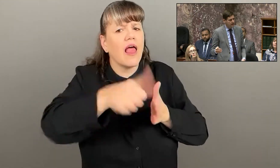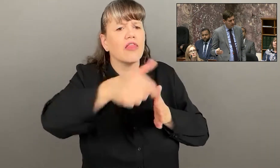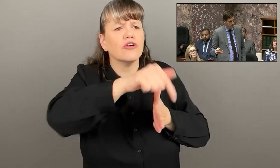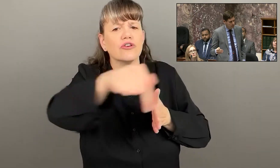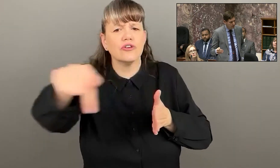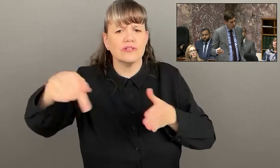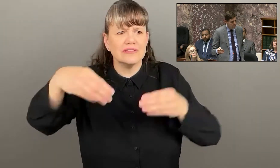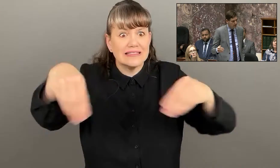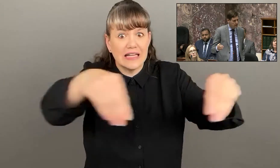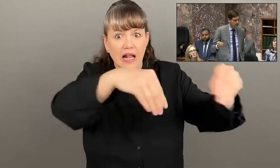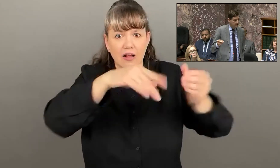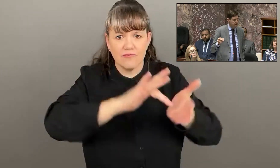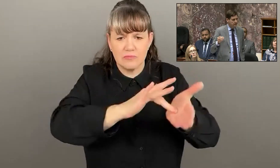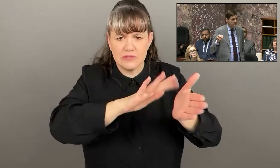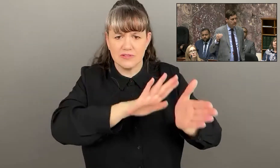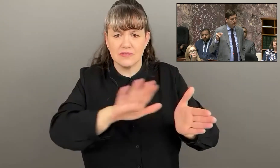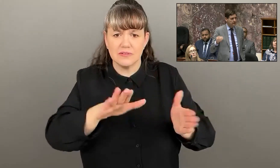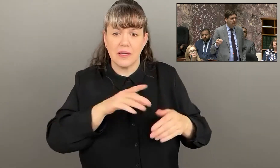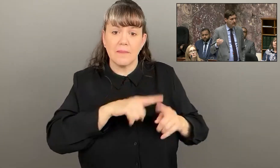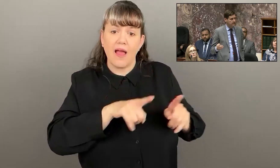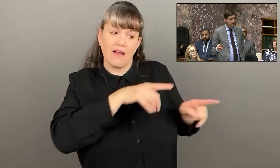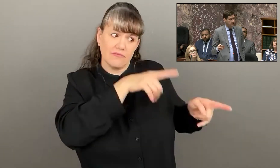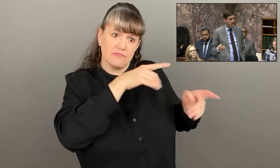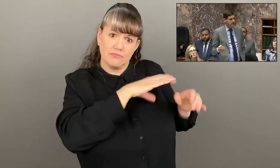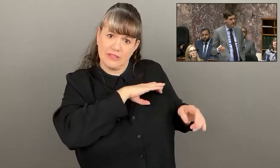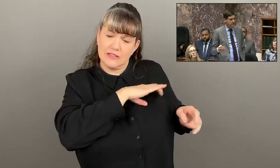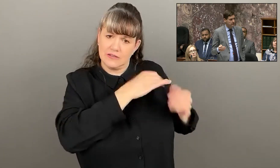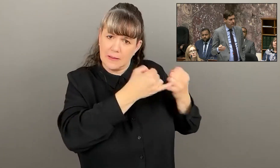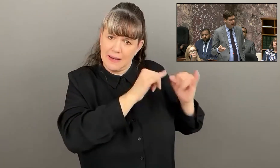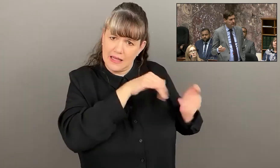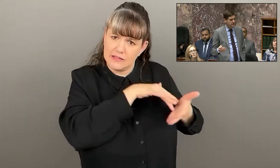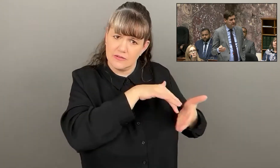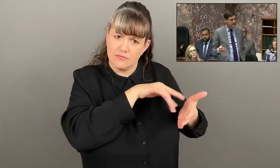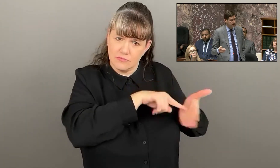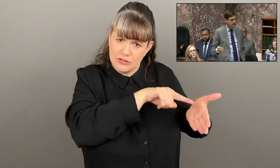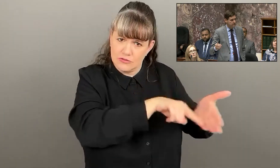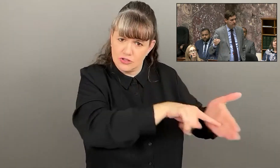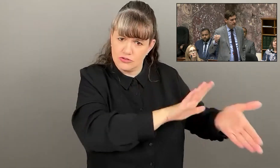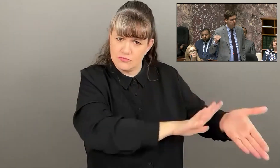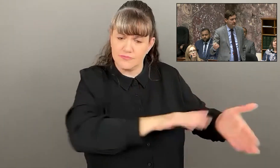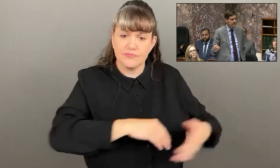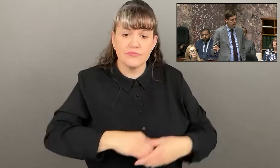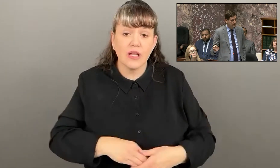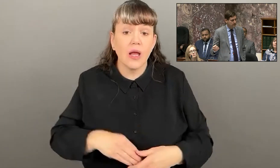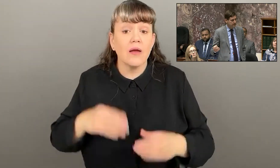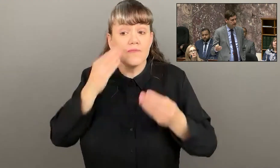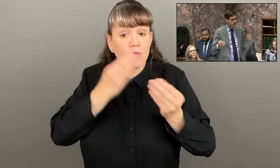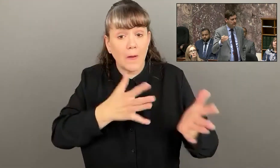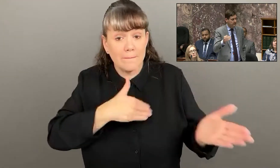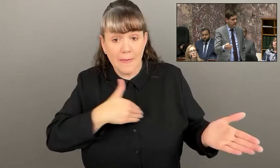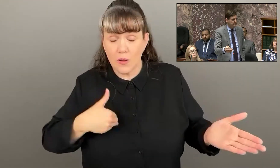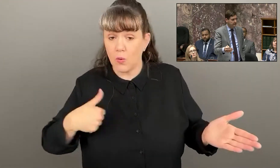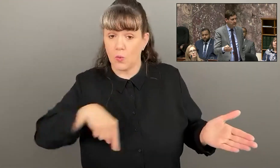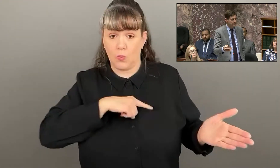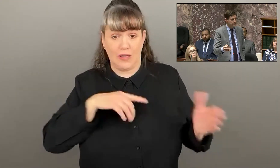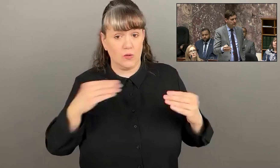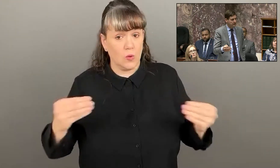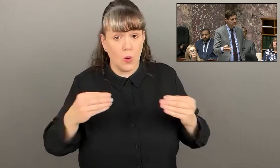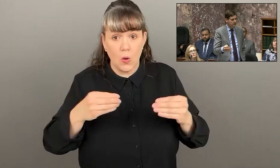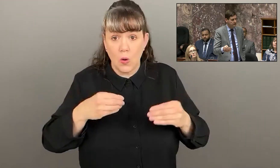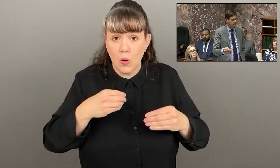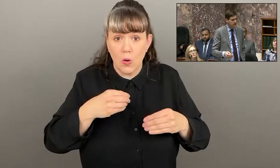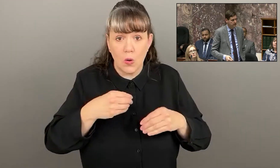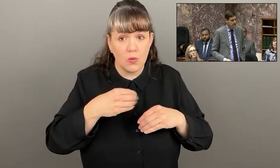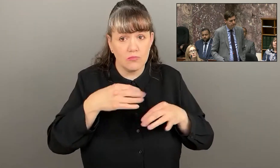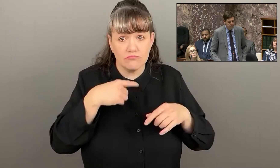just correct the member that we did not direct this investigation. This was initiated independently. It's being conducted independently by